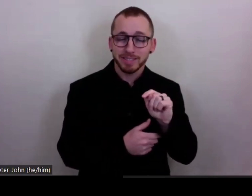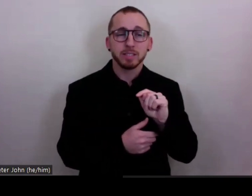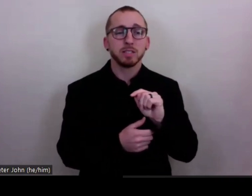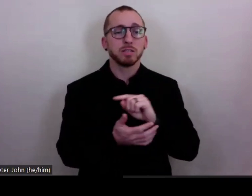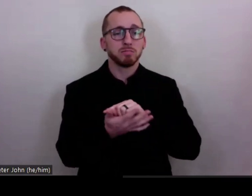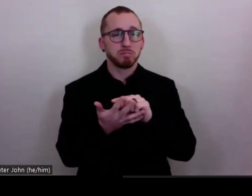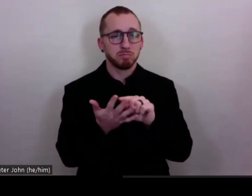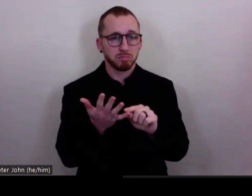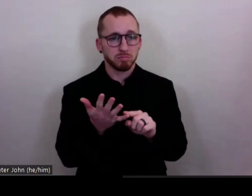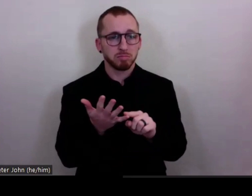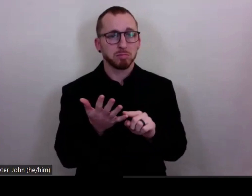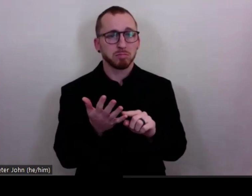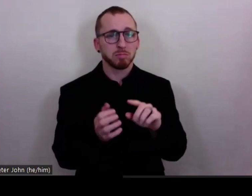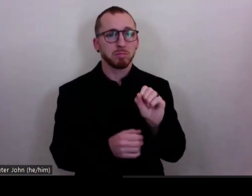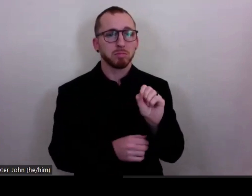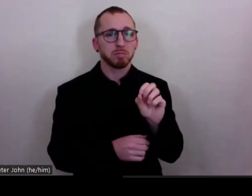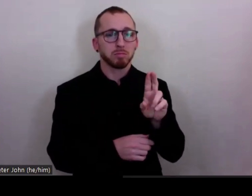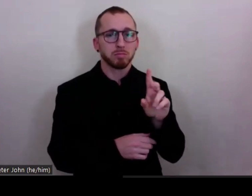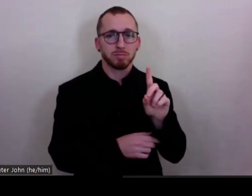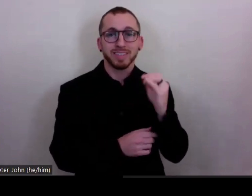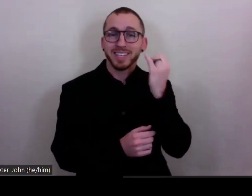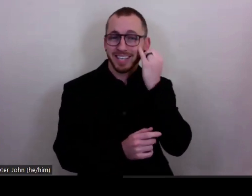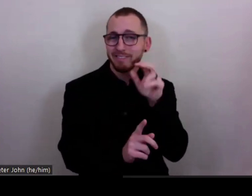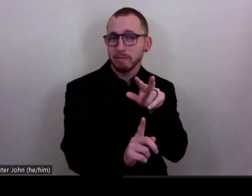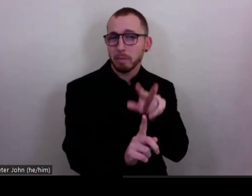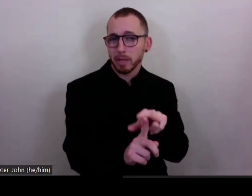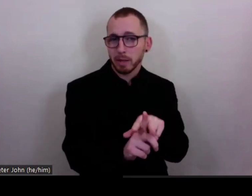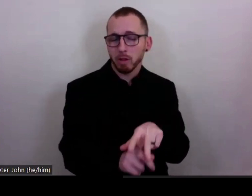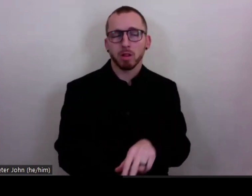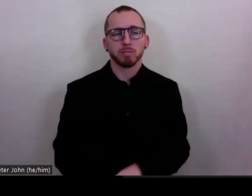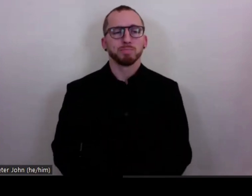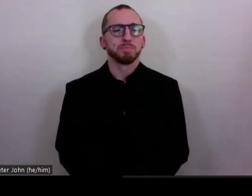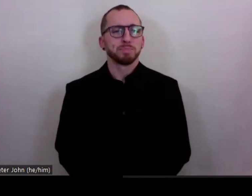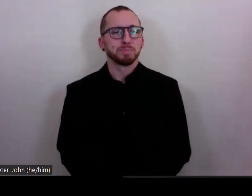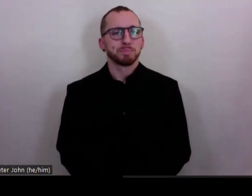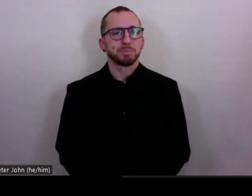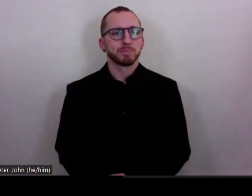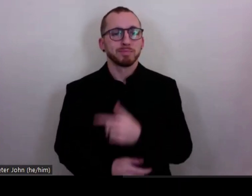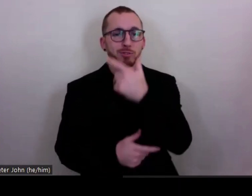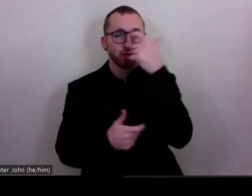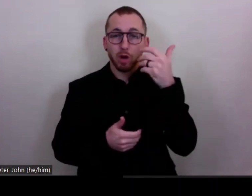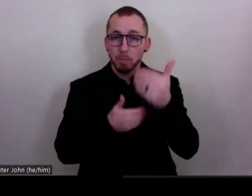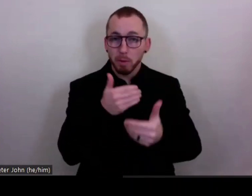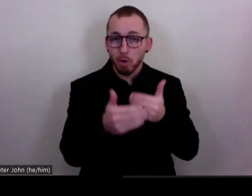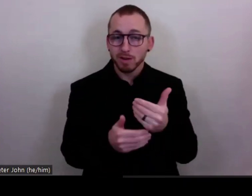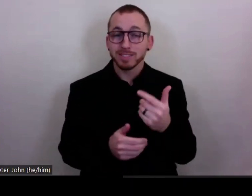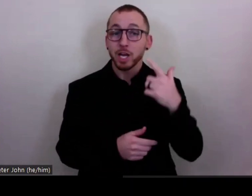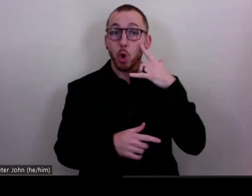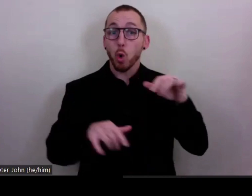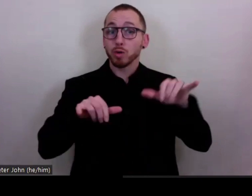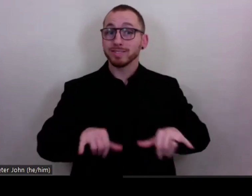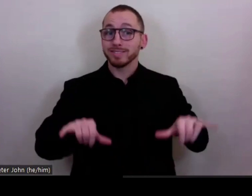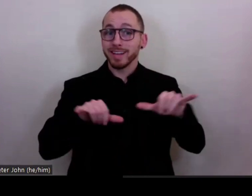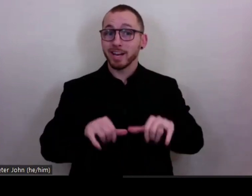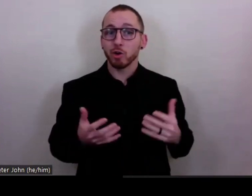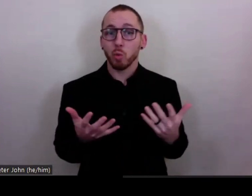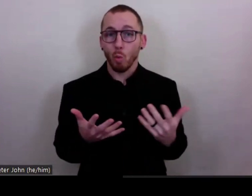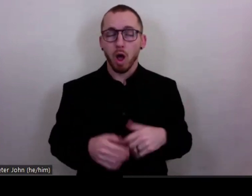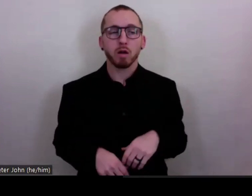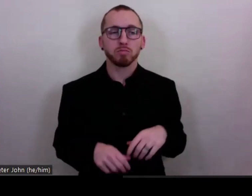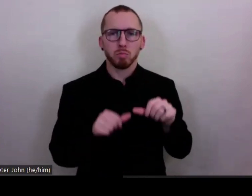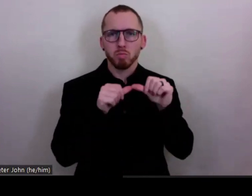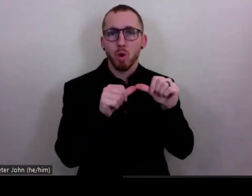and SUDS treatment if applicable. When we look at trauma processing, the gold standard is prolonged